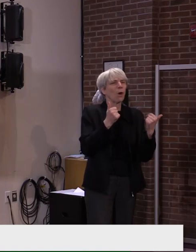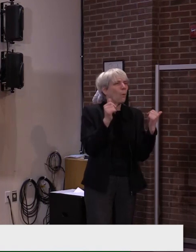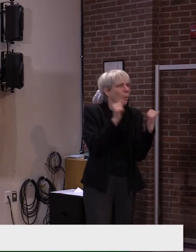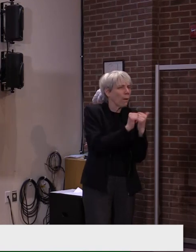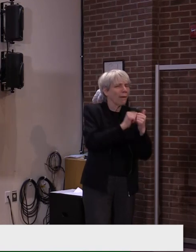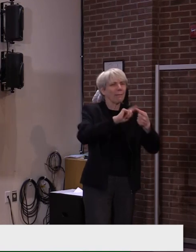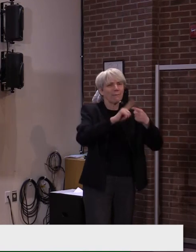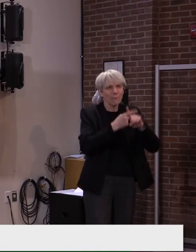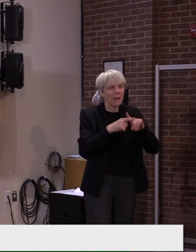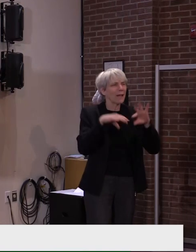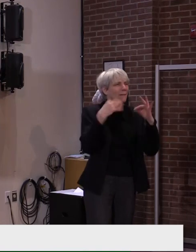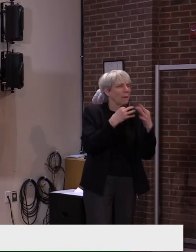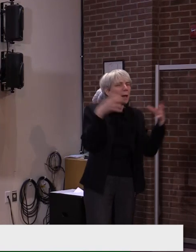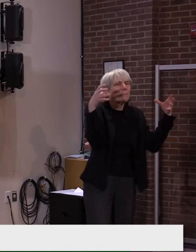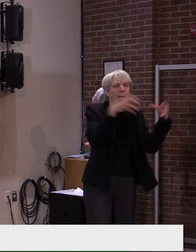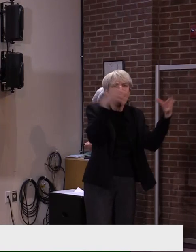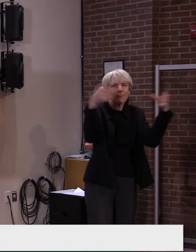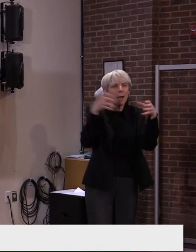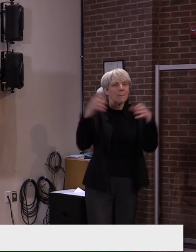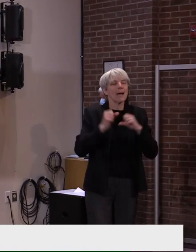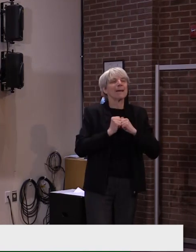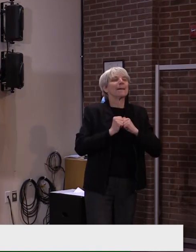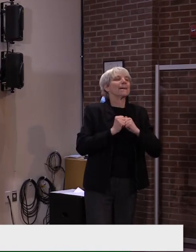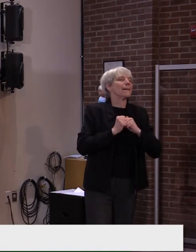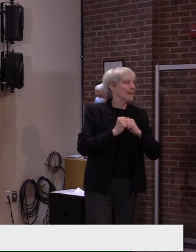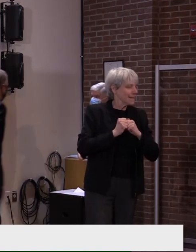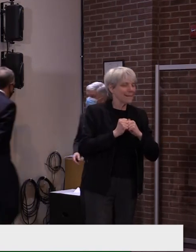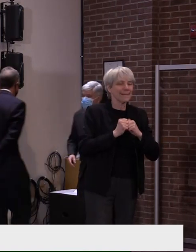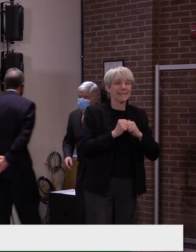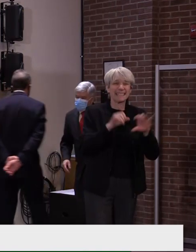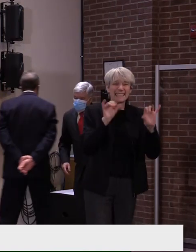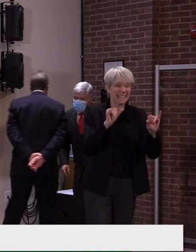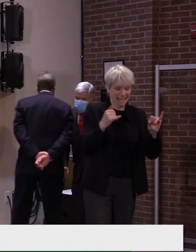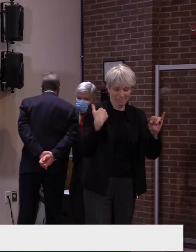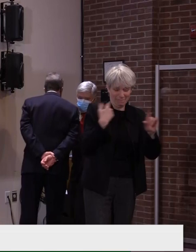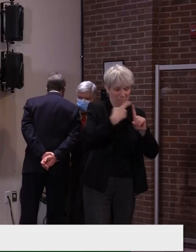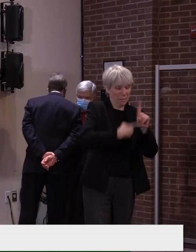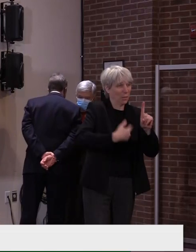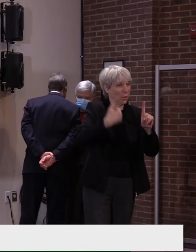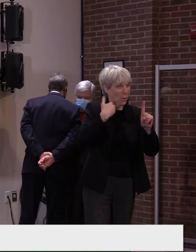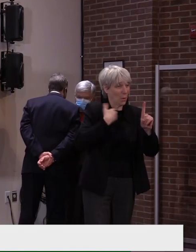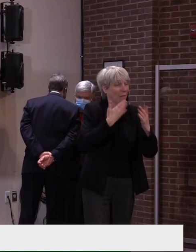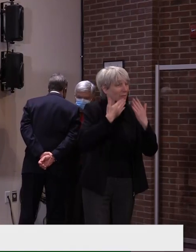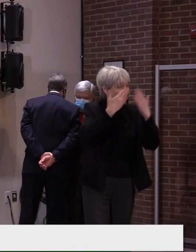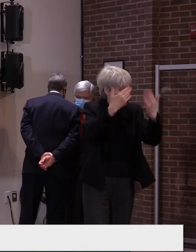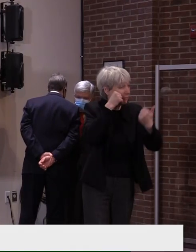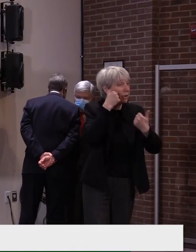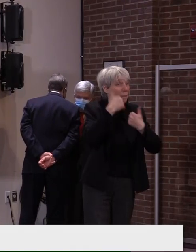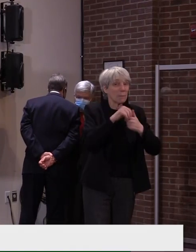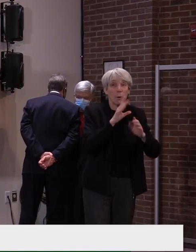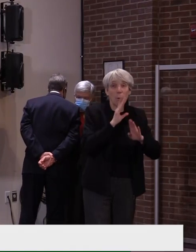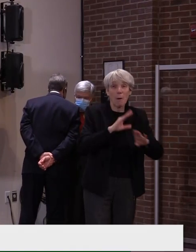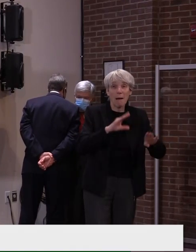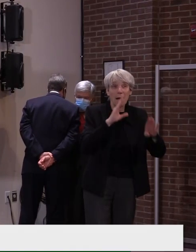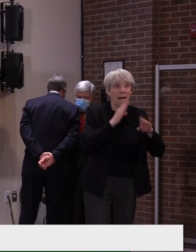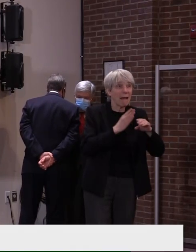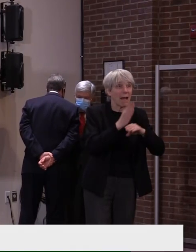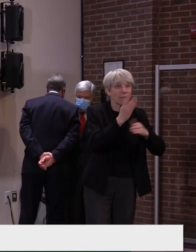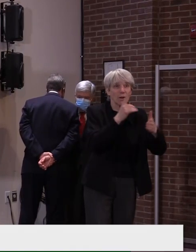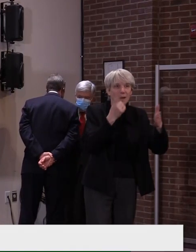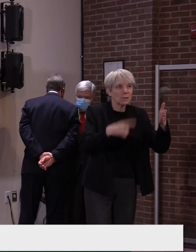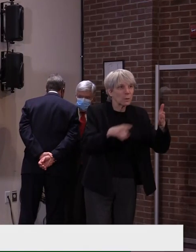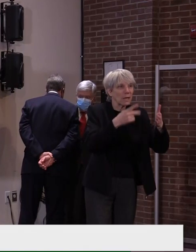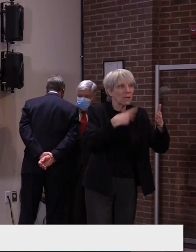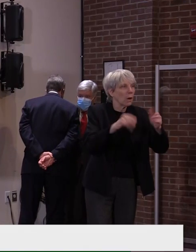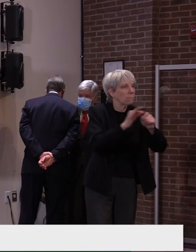of COVID-19 means, just as we did after Thanksgiving, we should be prepared for a spike in cases, clusters,